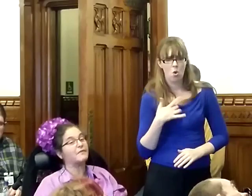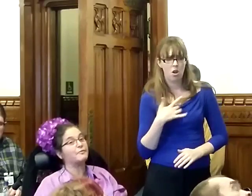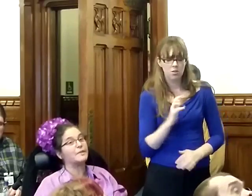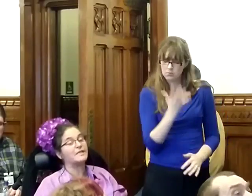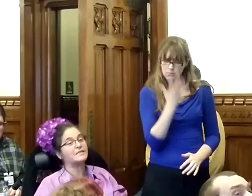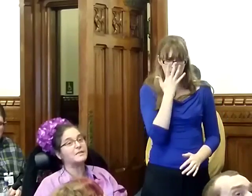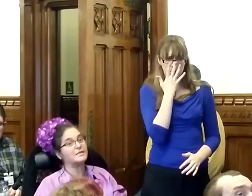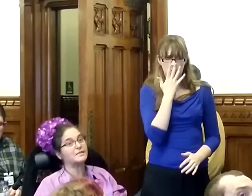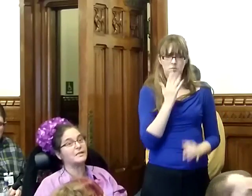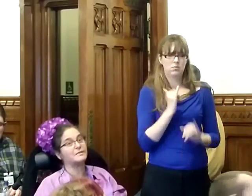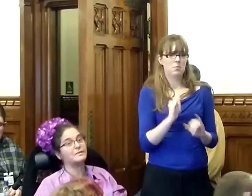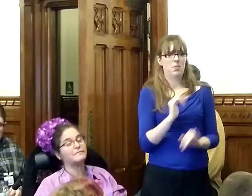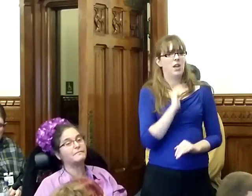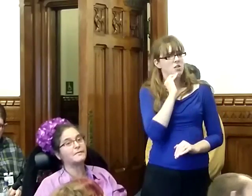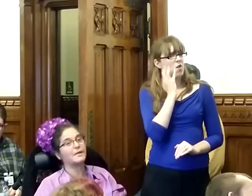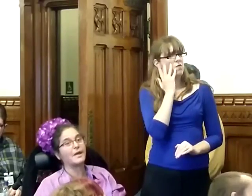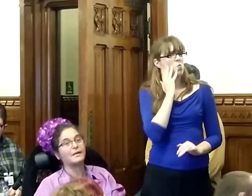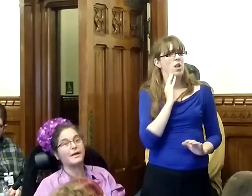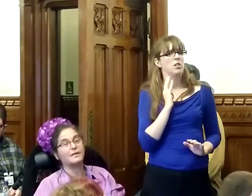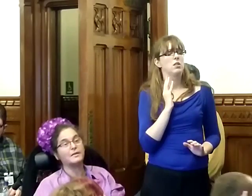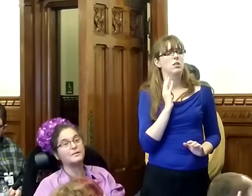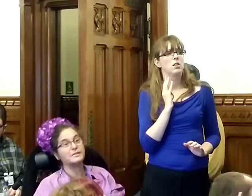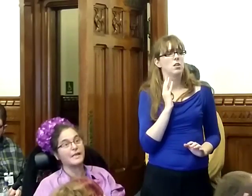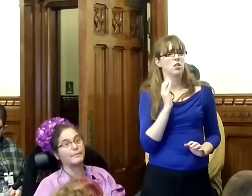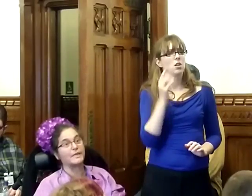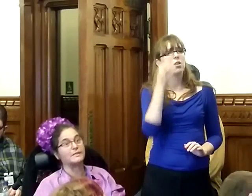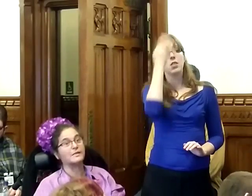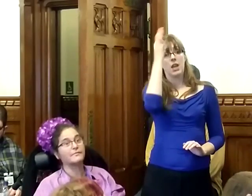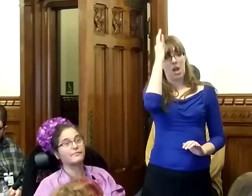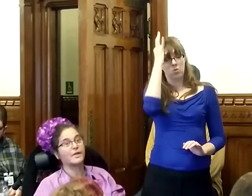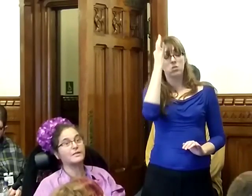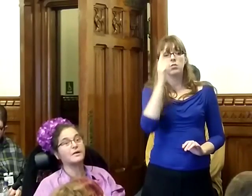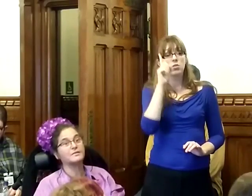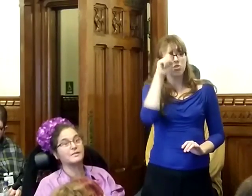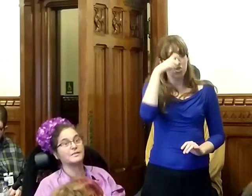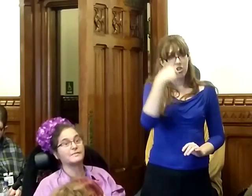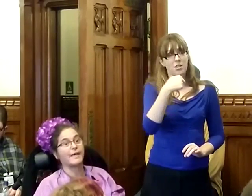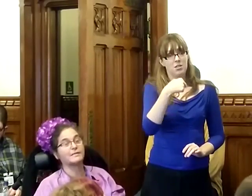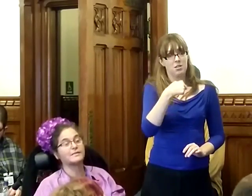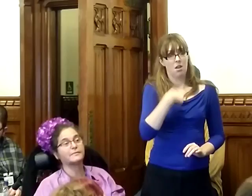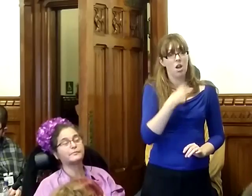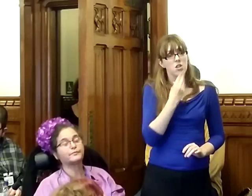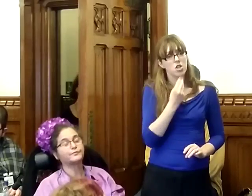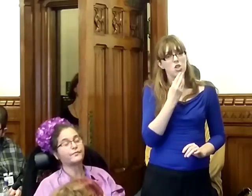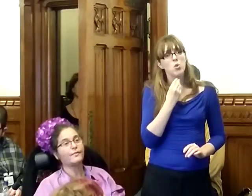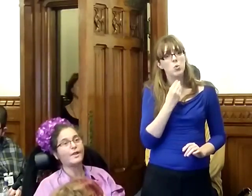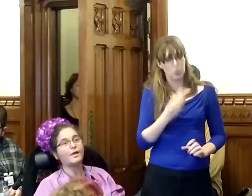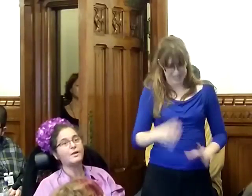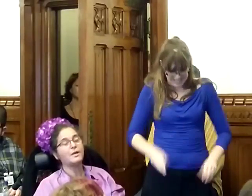It was bad enough when they suggested that I use nappies in front of this